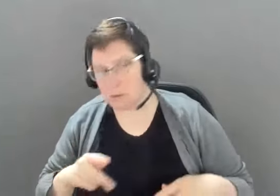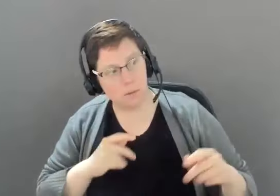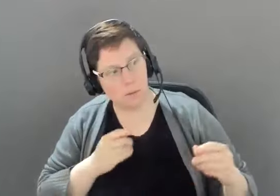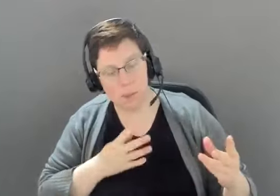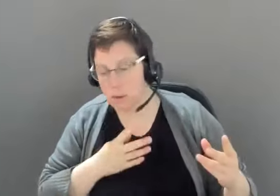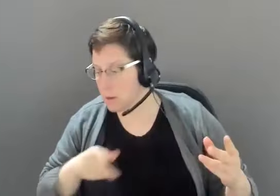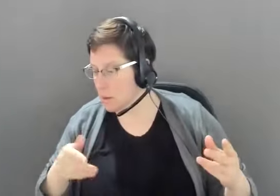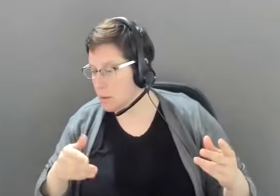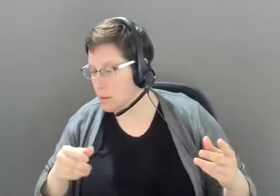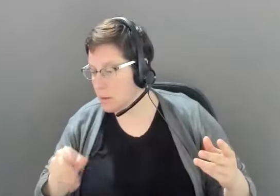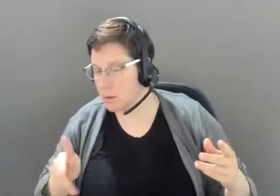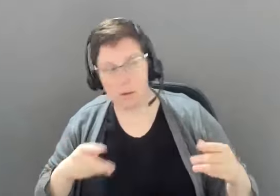And advocacy and awareness.